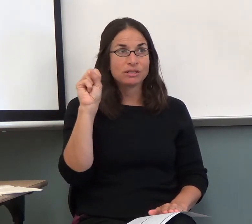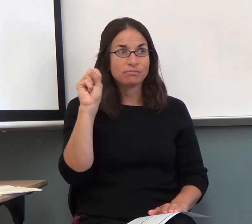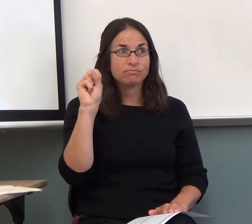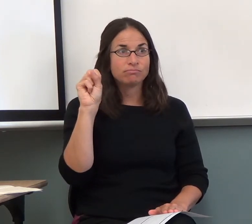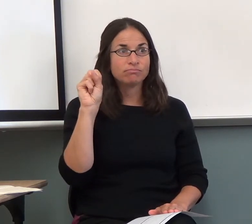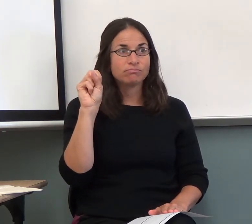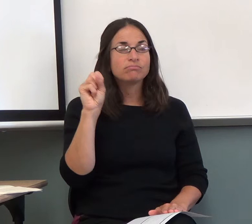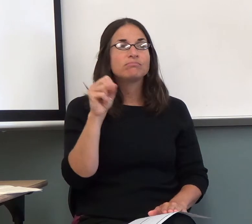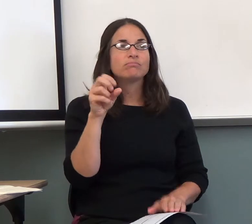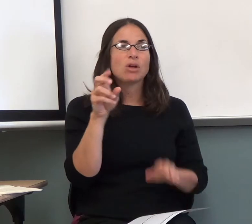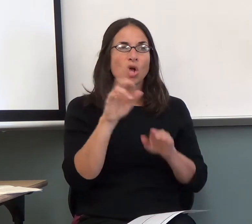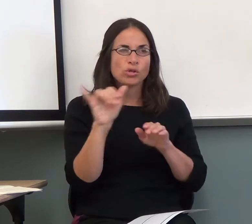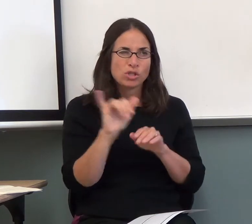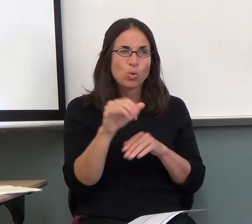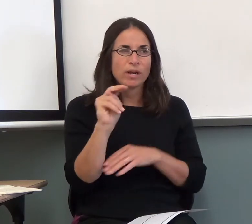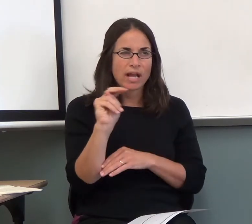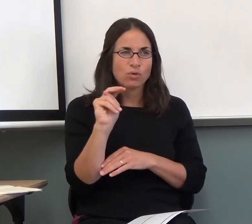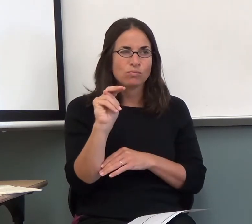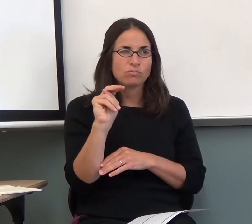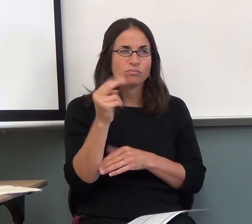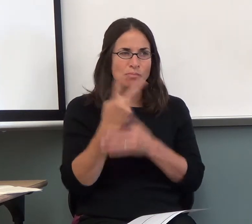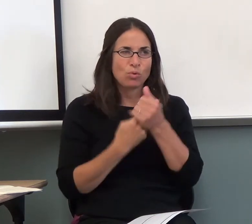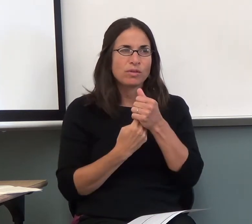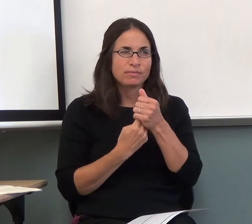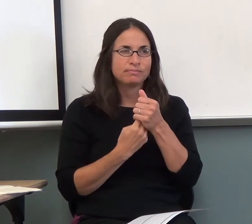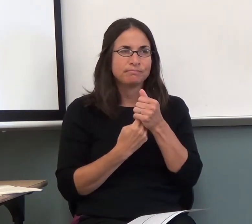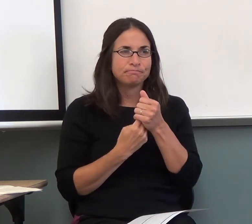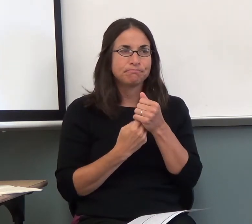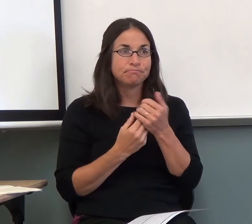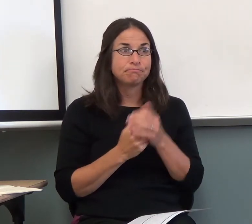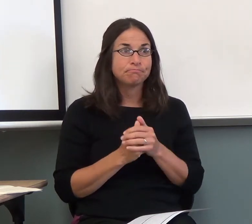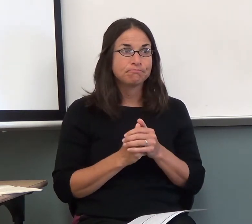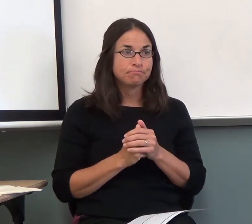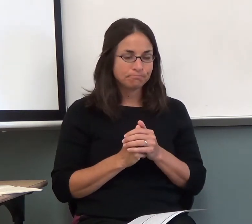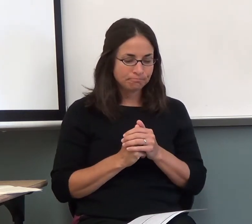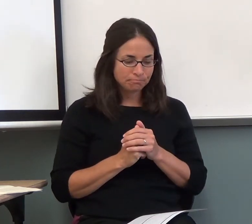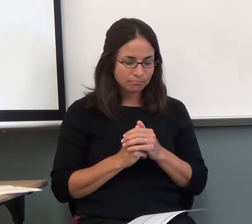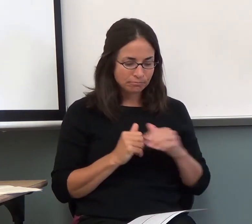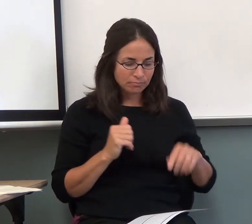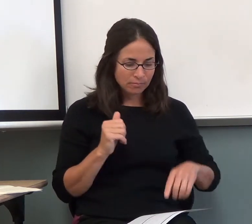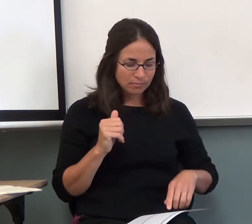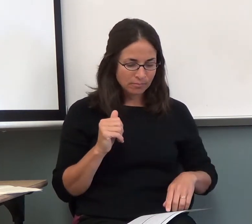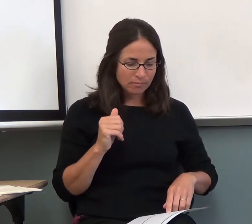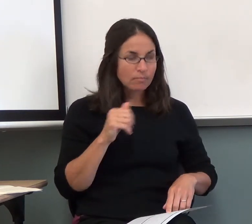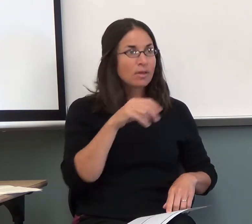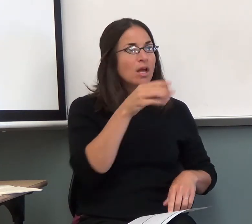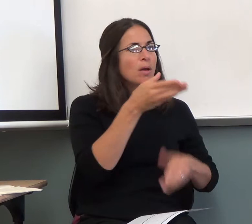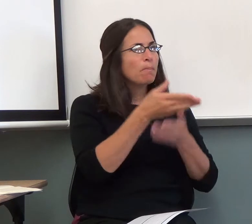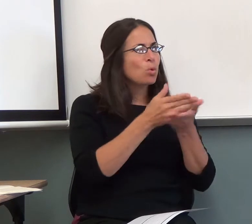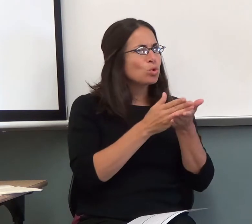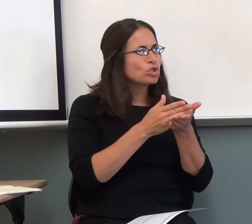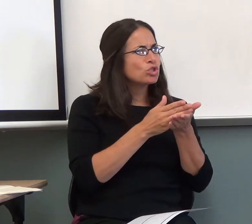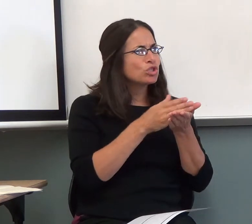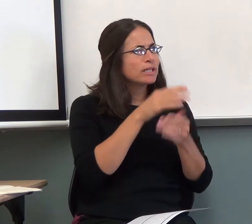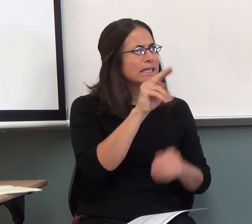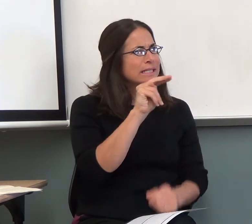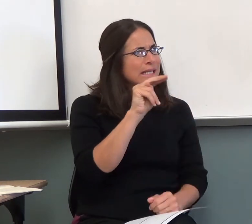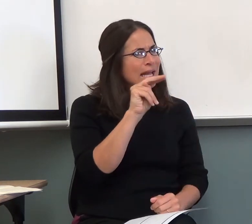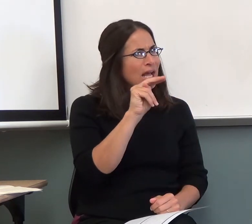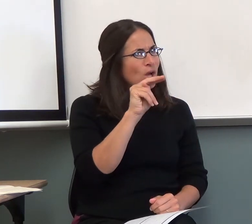noun. And portion of territory is also the subject and the noun? It's not the subject, it's just a noun. Oh, just a noun, so we'll